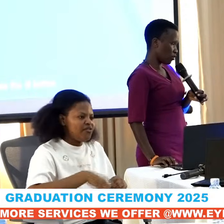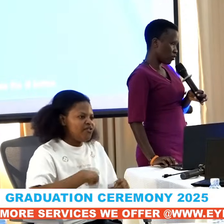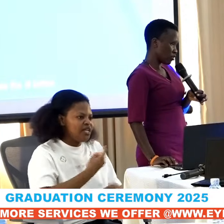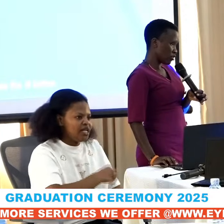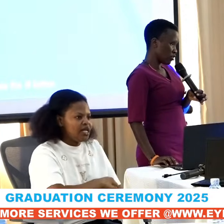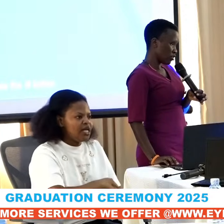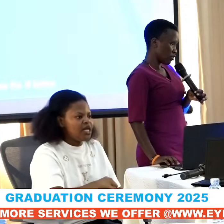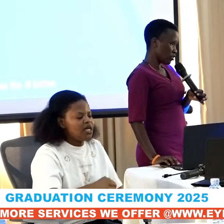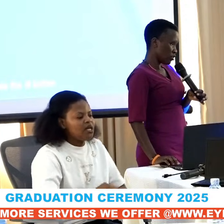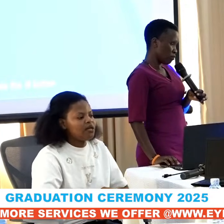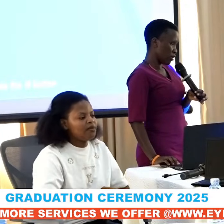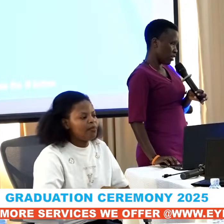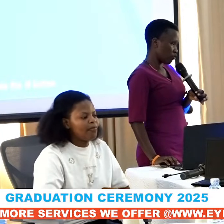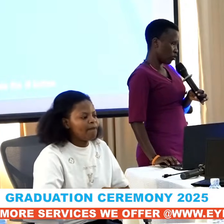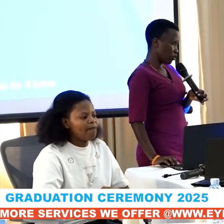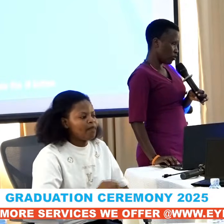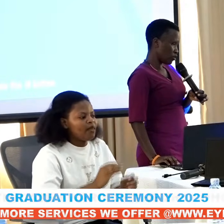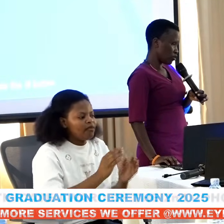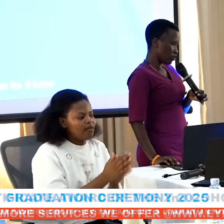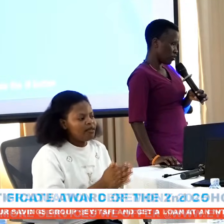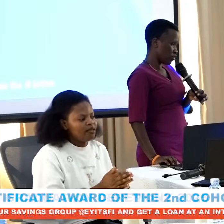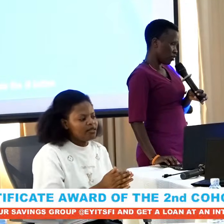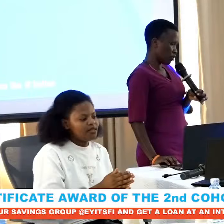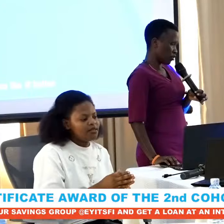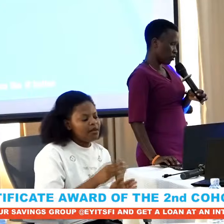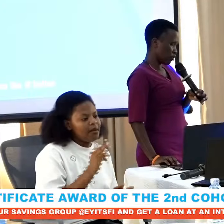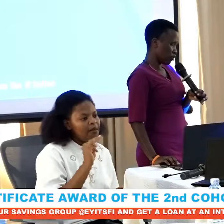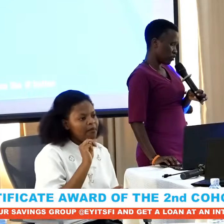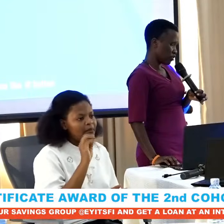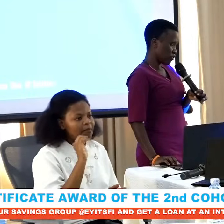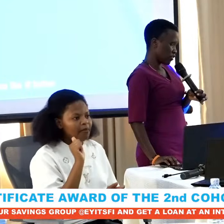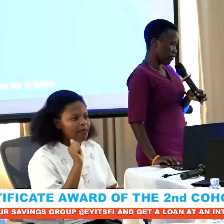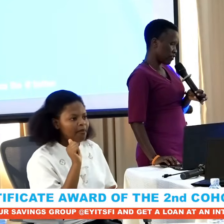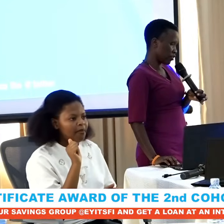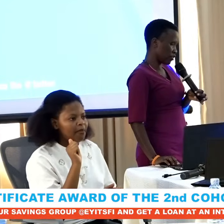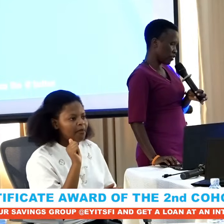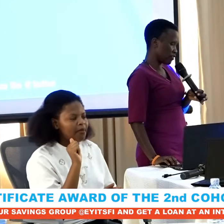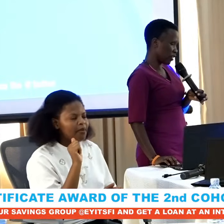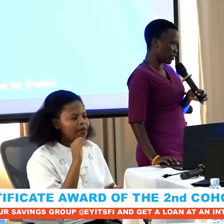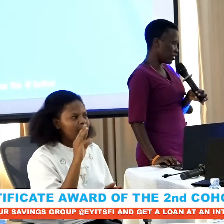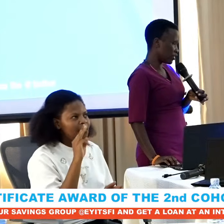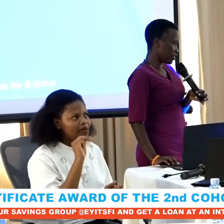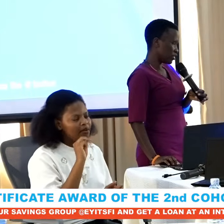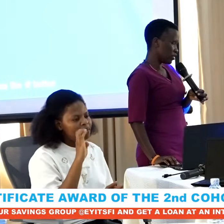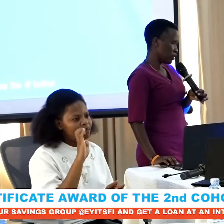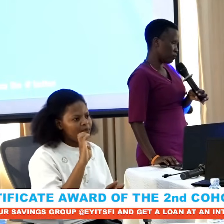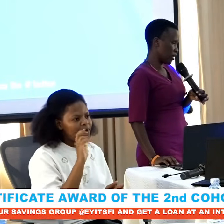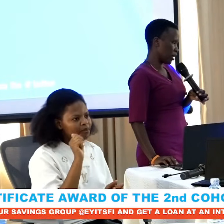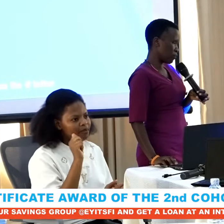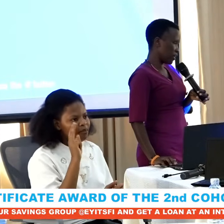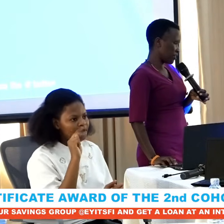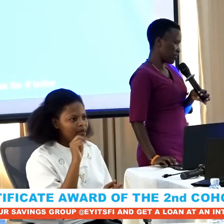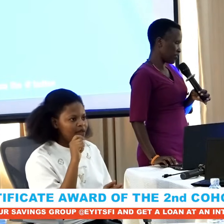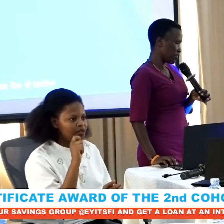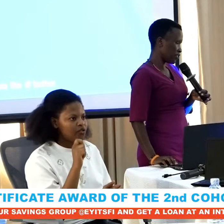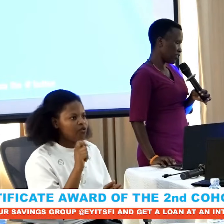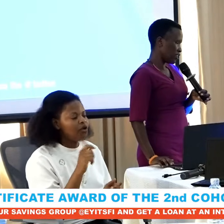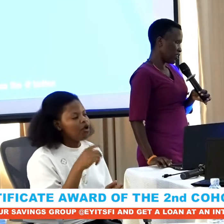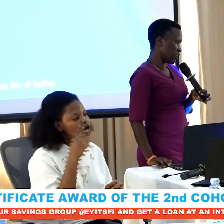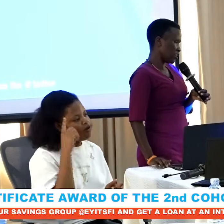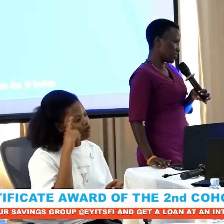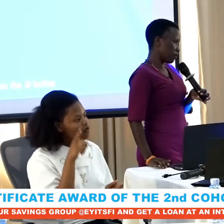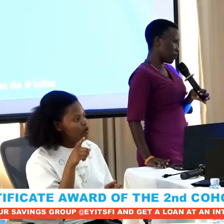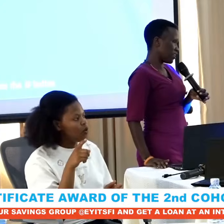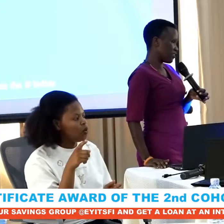physical, mental, or sensory impairment.